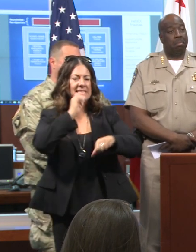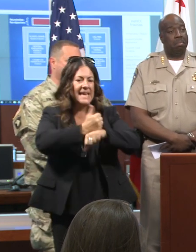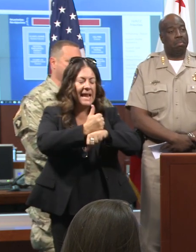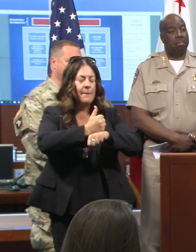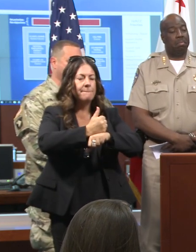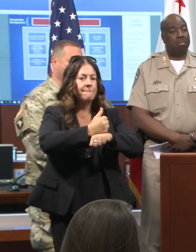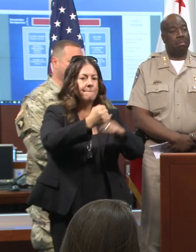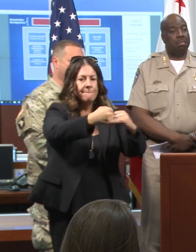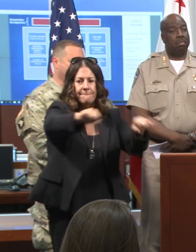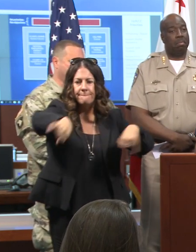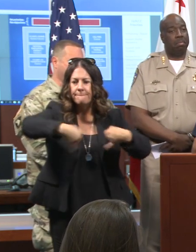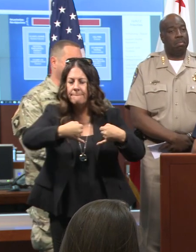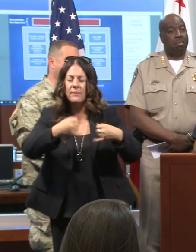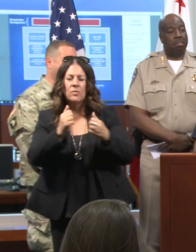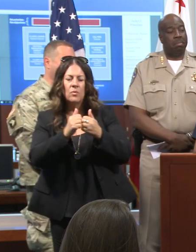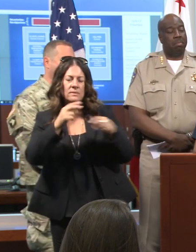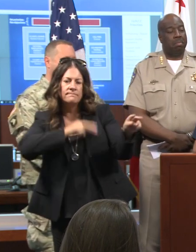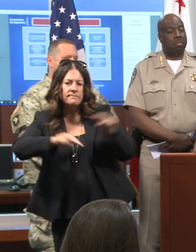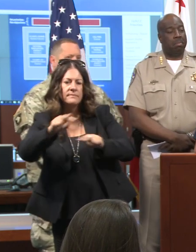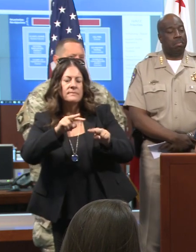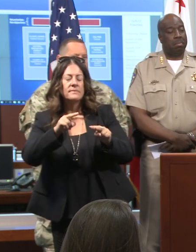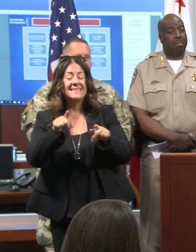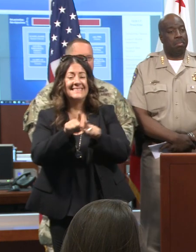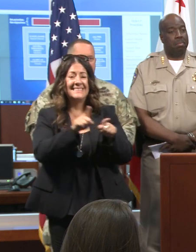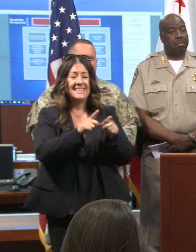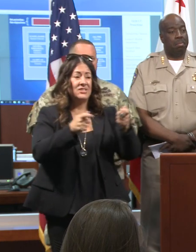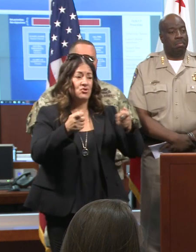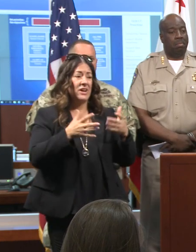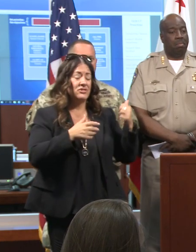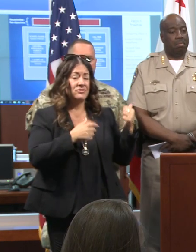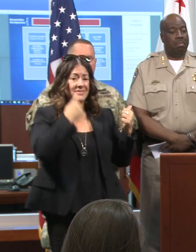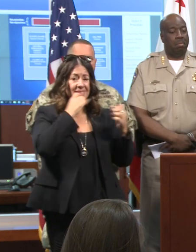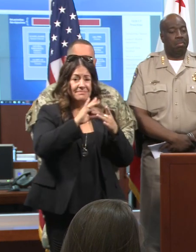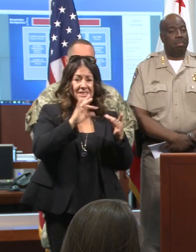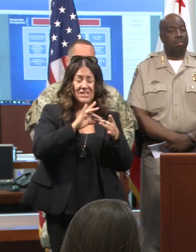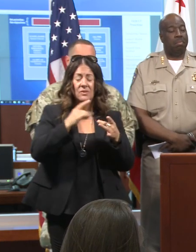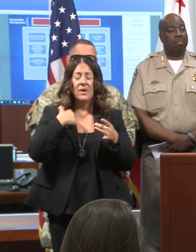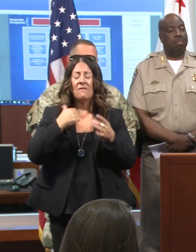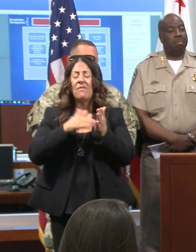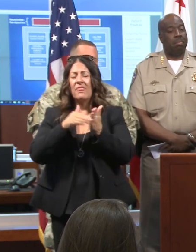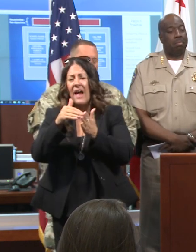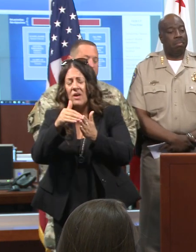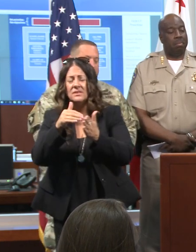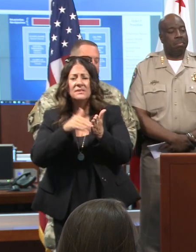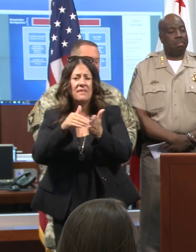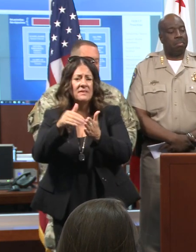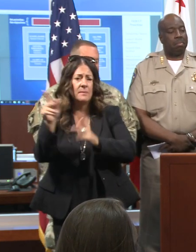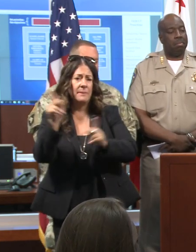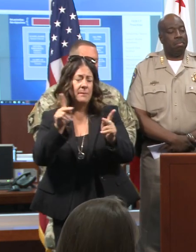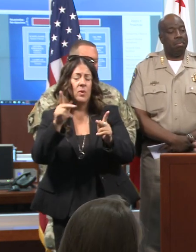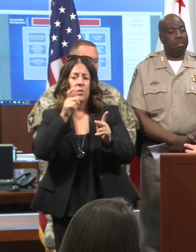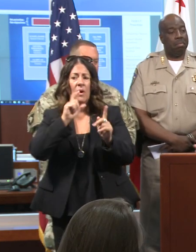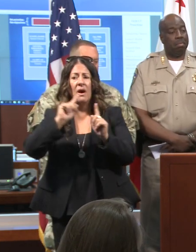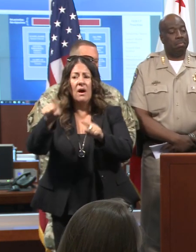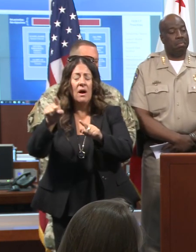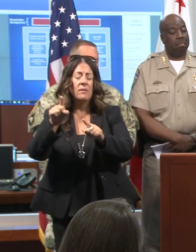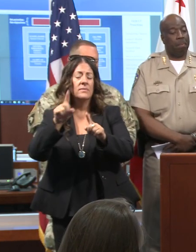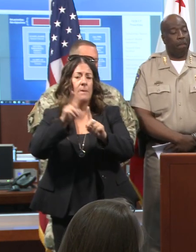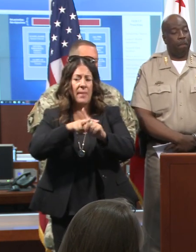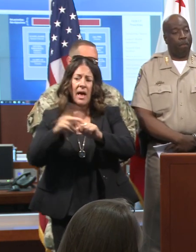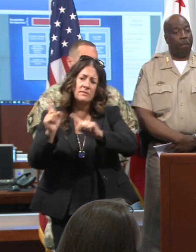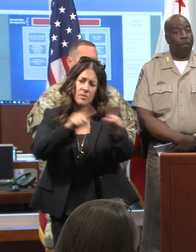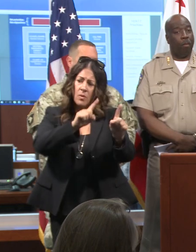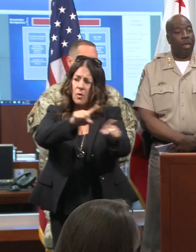as possible. As Director Gilarducci indicated, we have thousands of personnel assigned to these incidents, and we have many, many